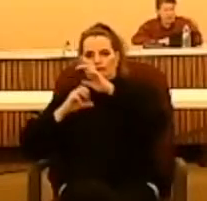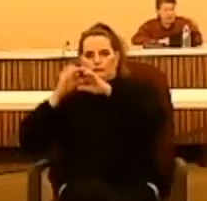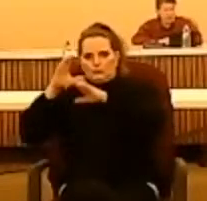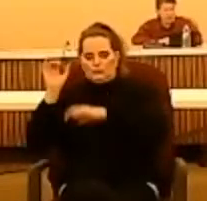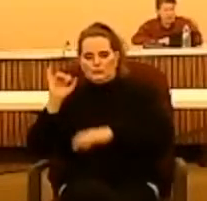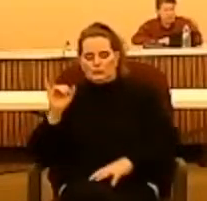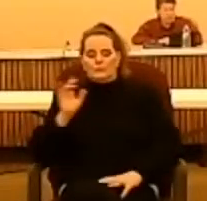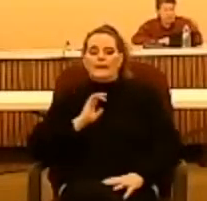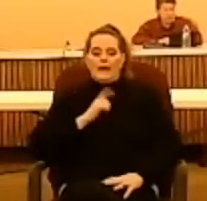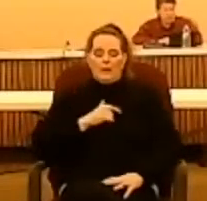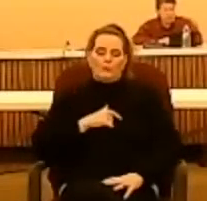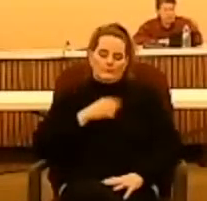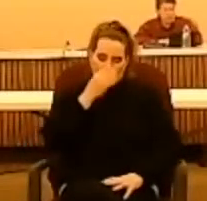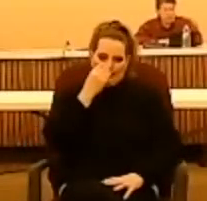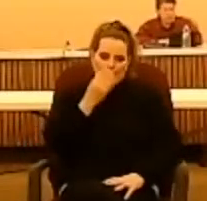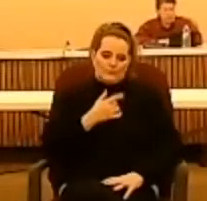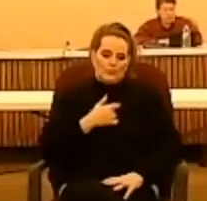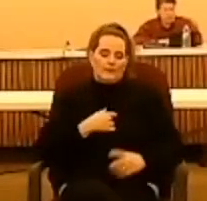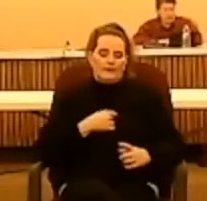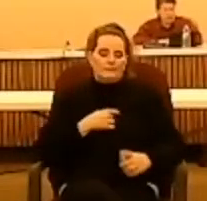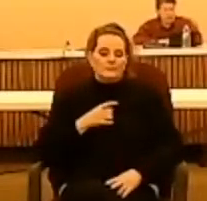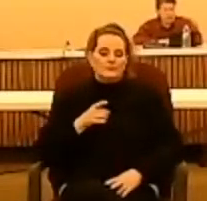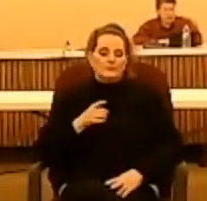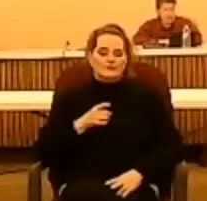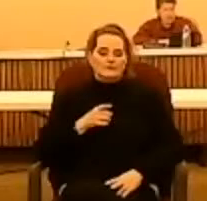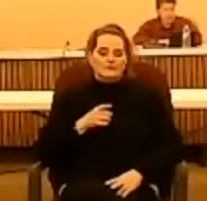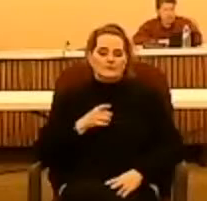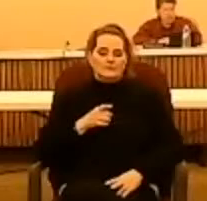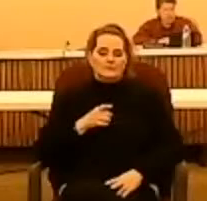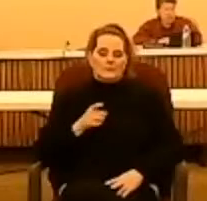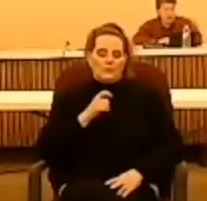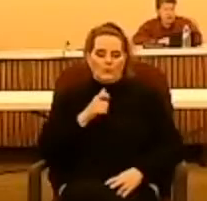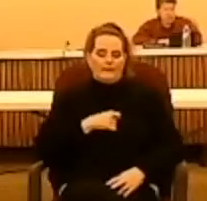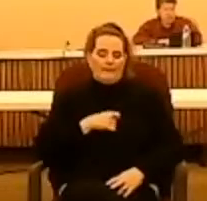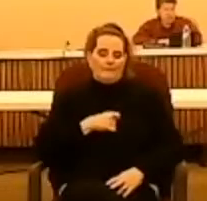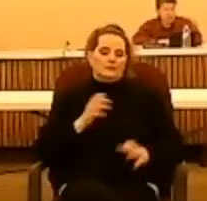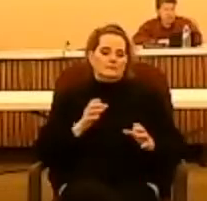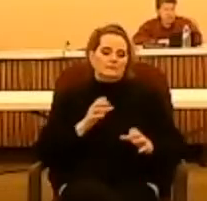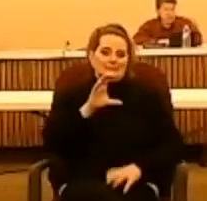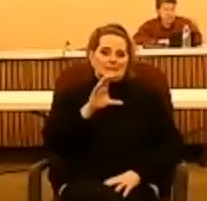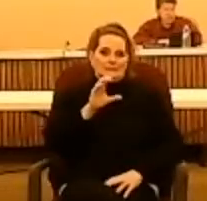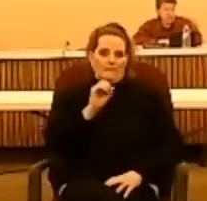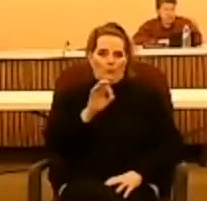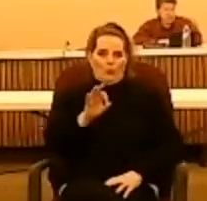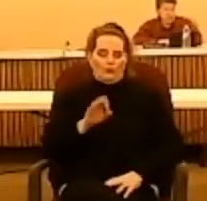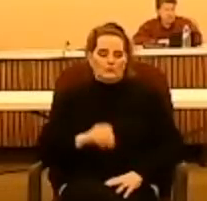that essentially they won't get a certificate of occupancy